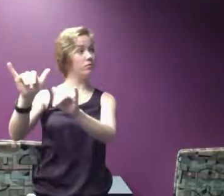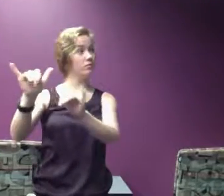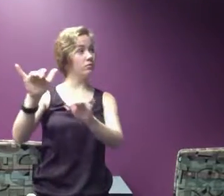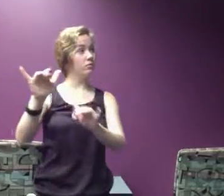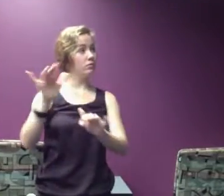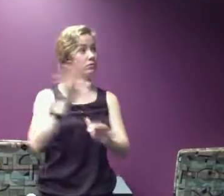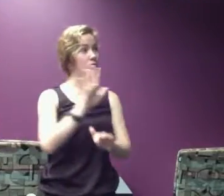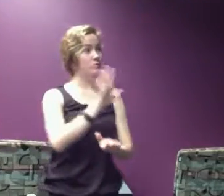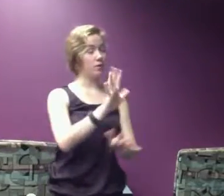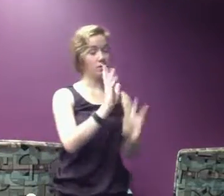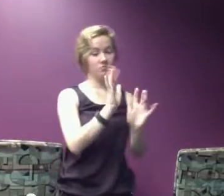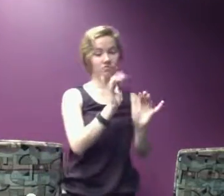So 3 is going to stay.